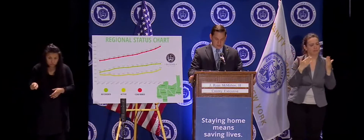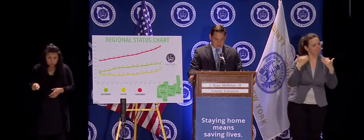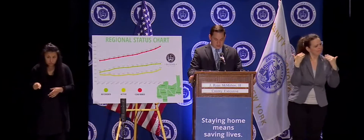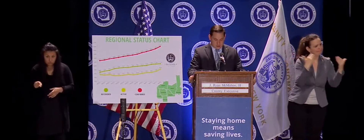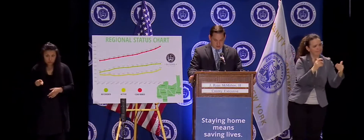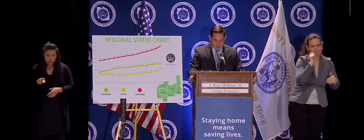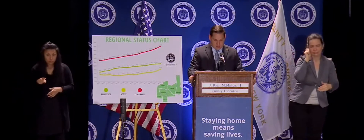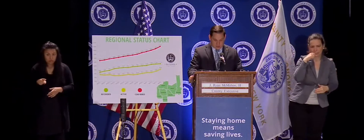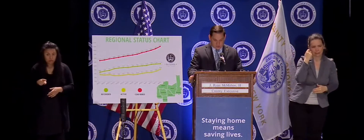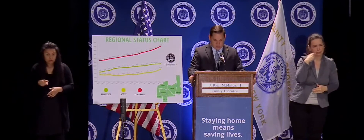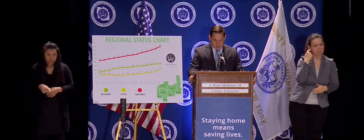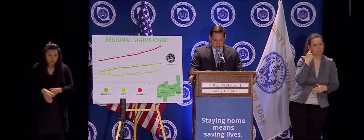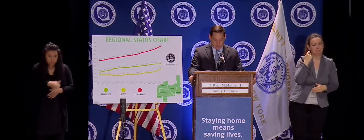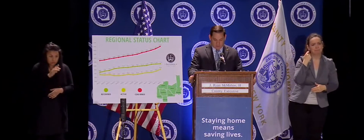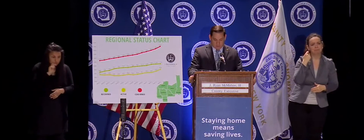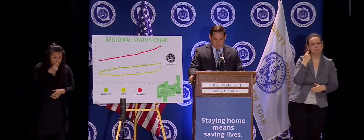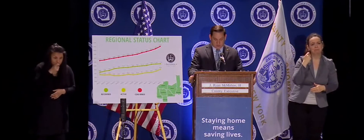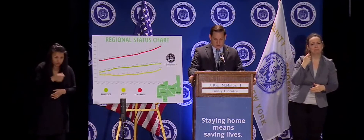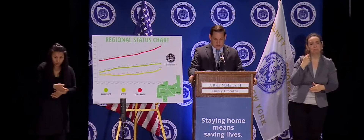guidelines.